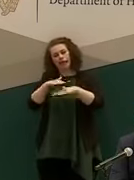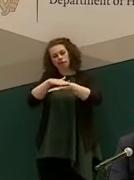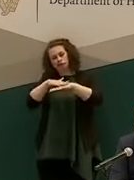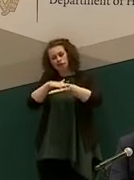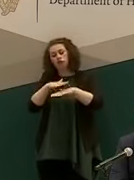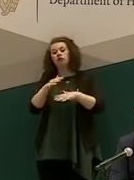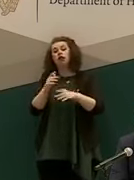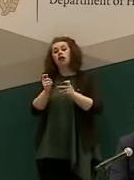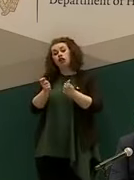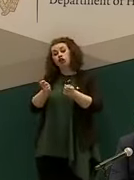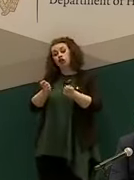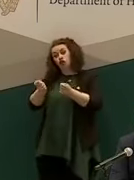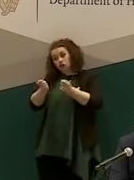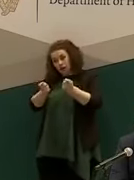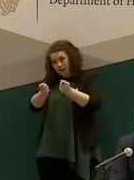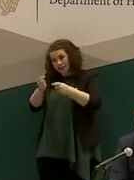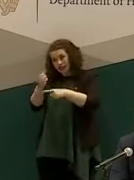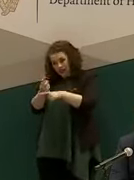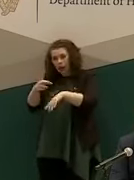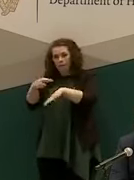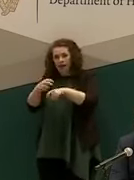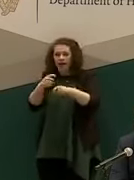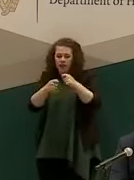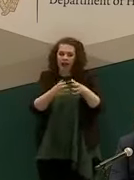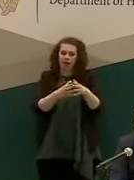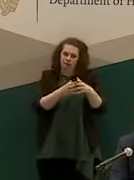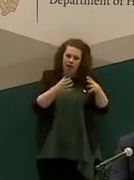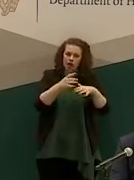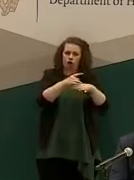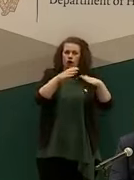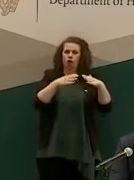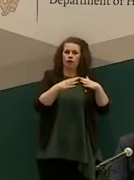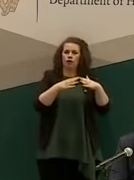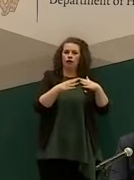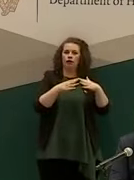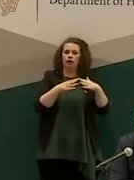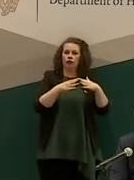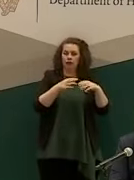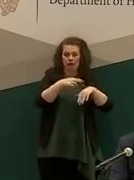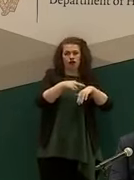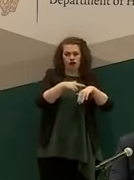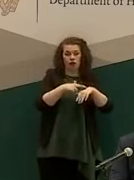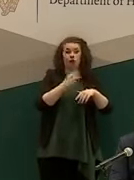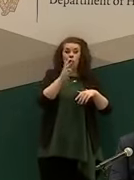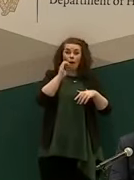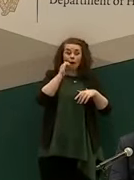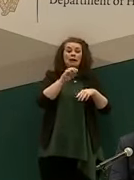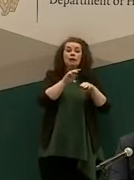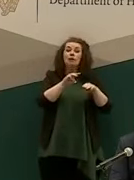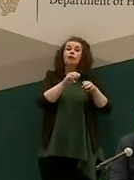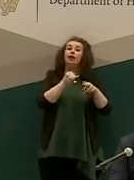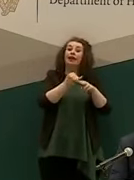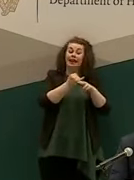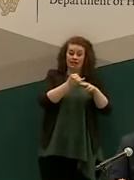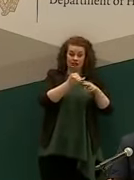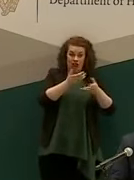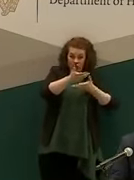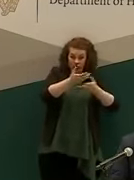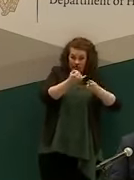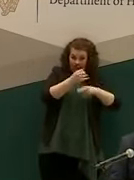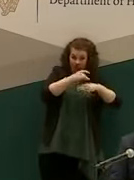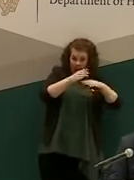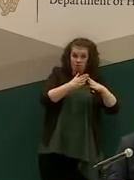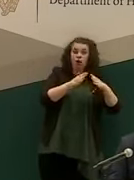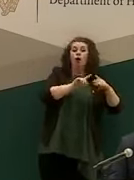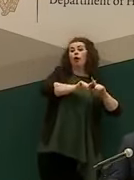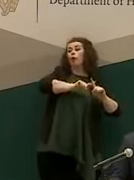which was better than acute hospital care, in that the consultants from the hospital up the road came down to the hospital. They went